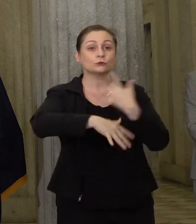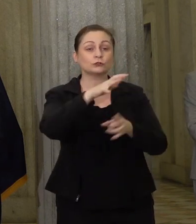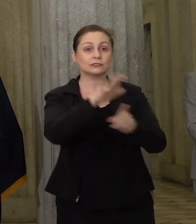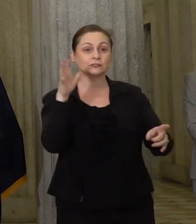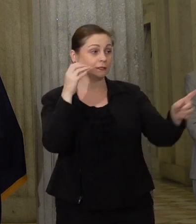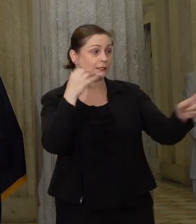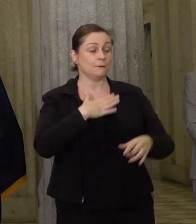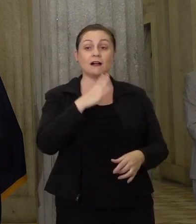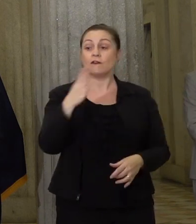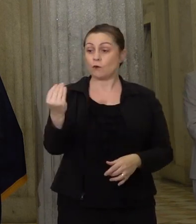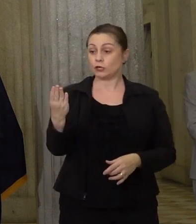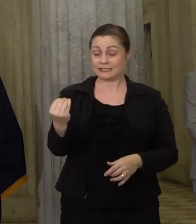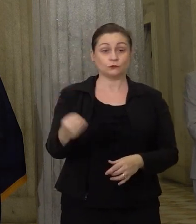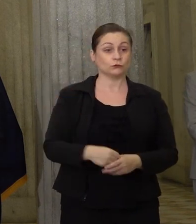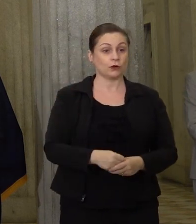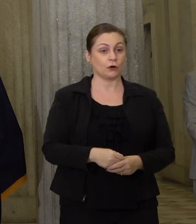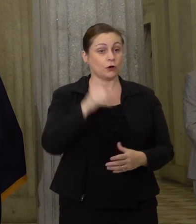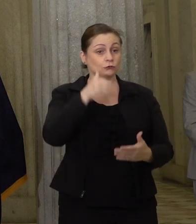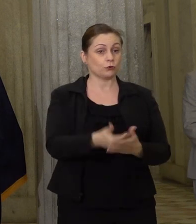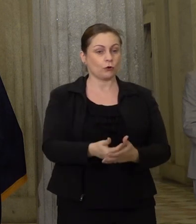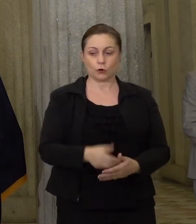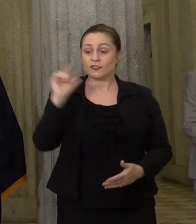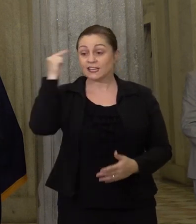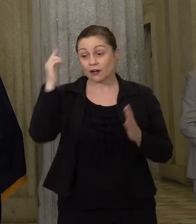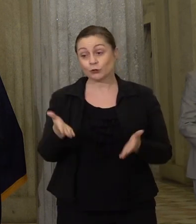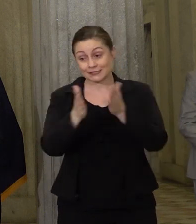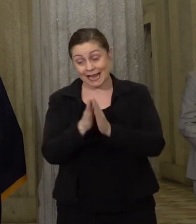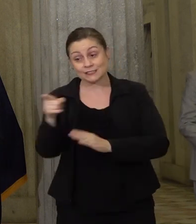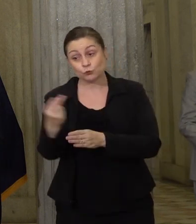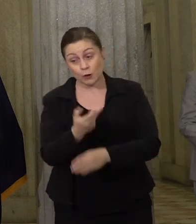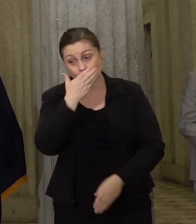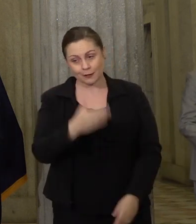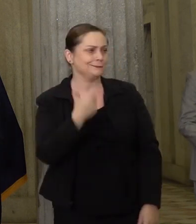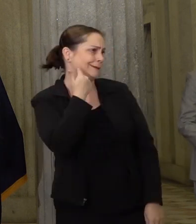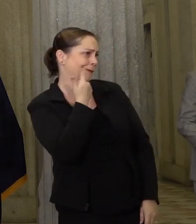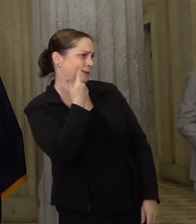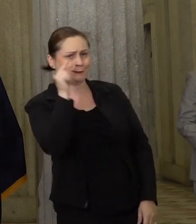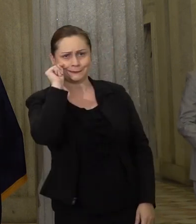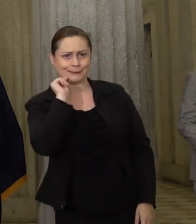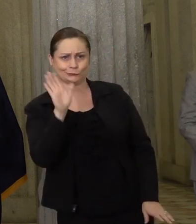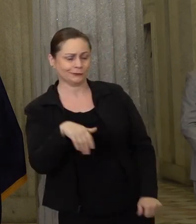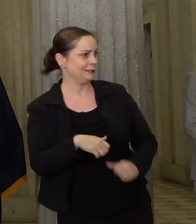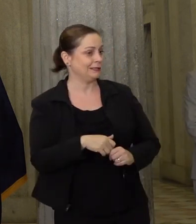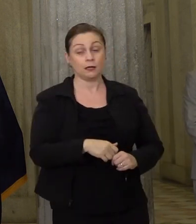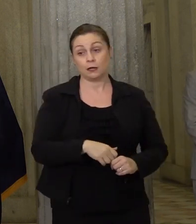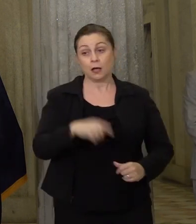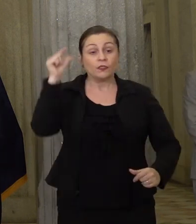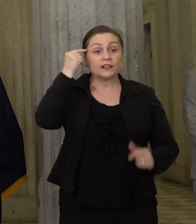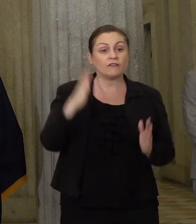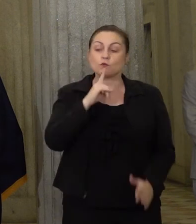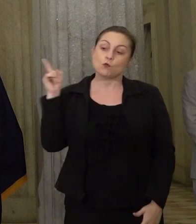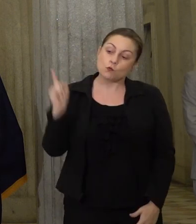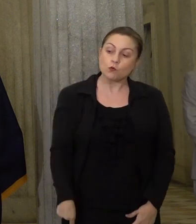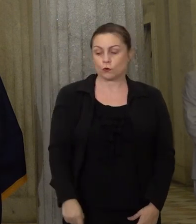Governor McMaster has asked you to wear a mask, she'll laugh. But if I can tell her, Governor McMaster has ordered you to wear a